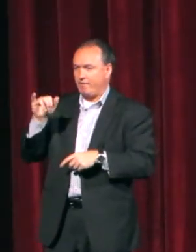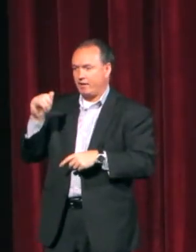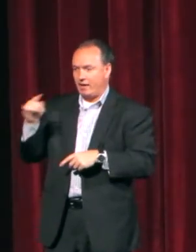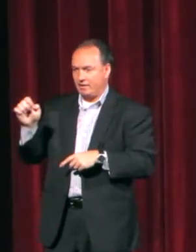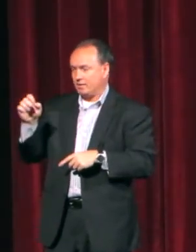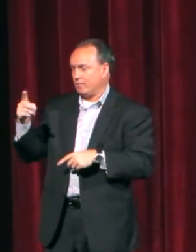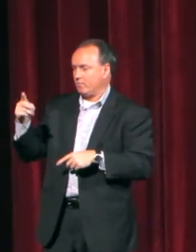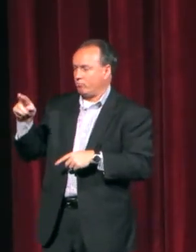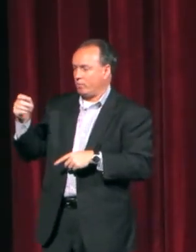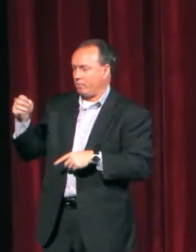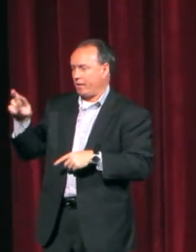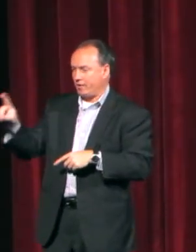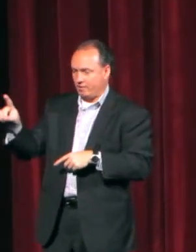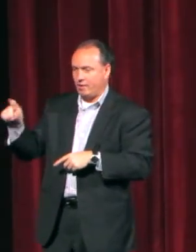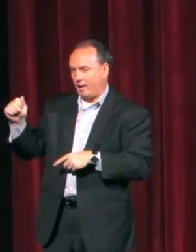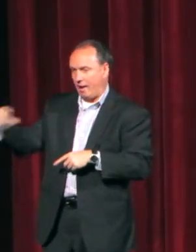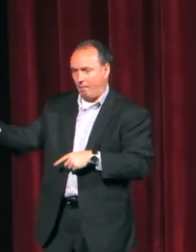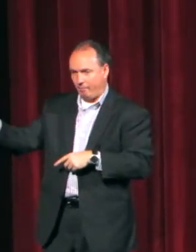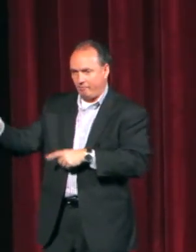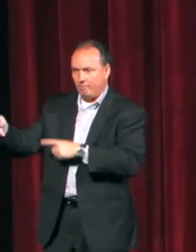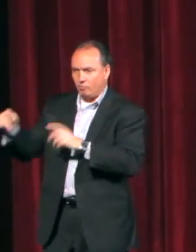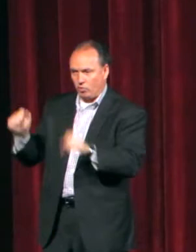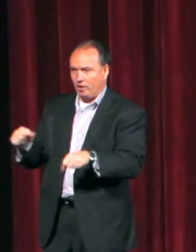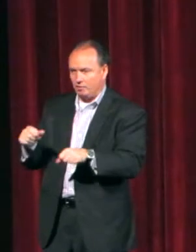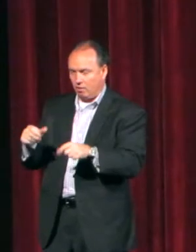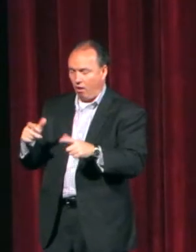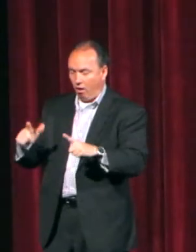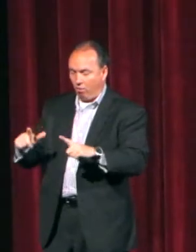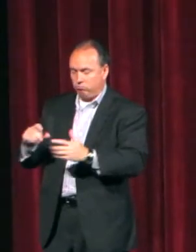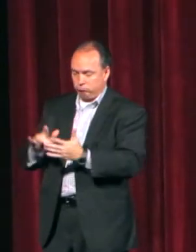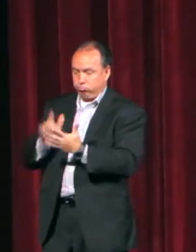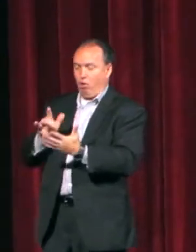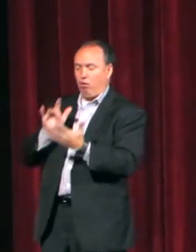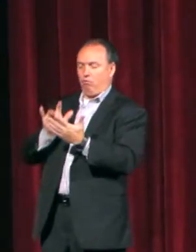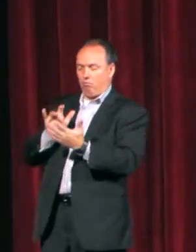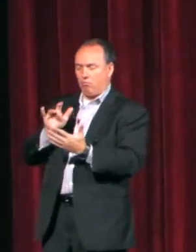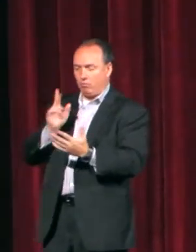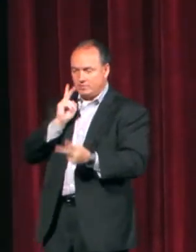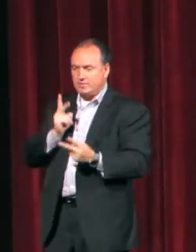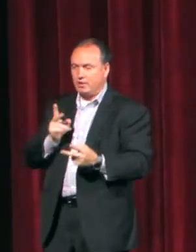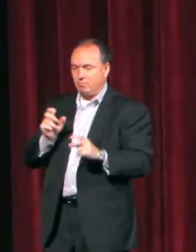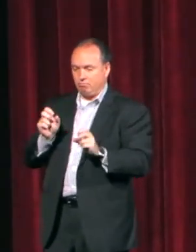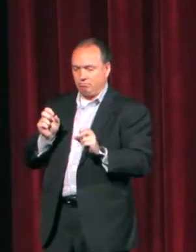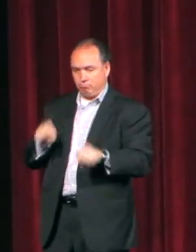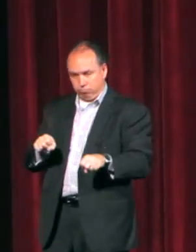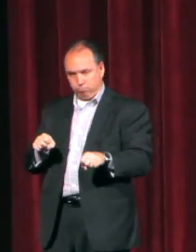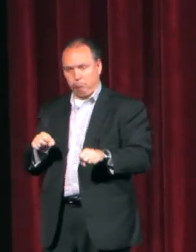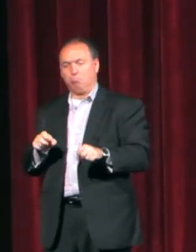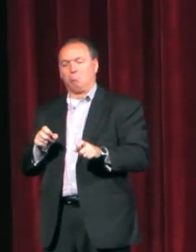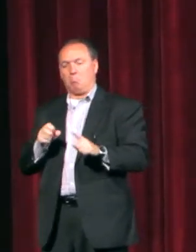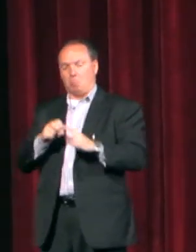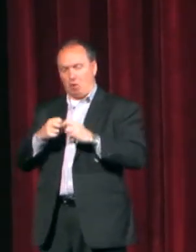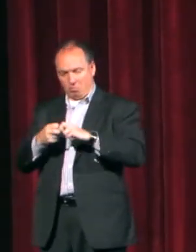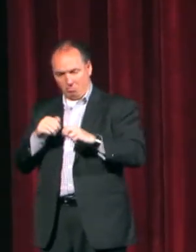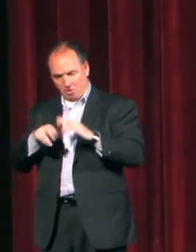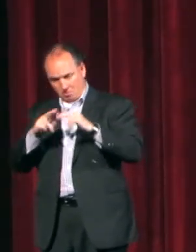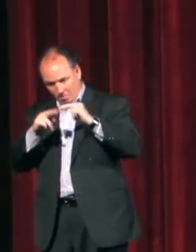app, and we would be able to receive that alert of what is going on or what the potential problem may be in our